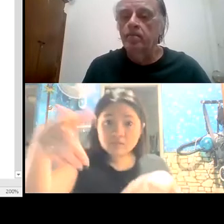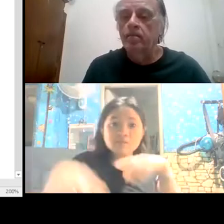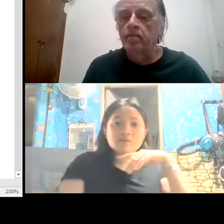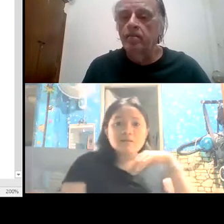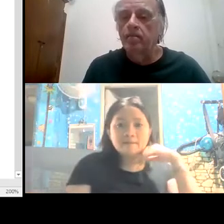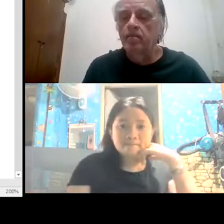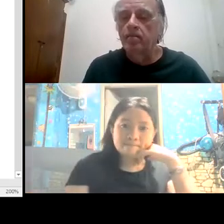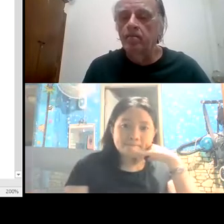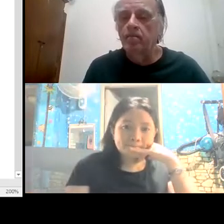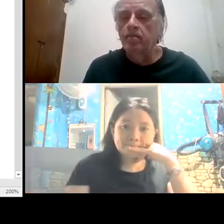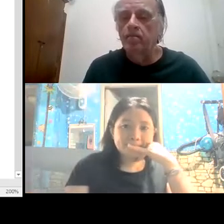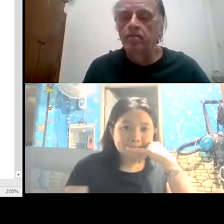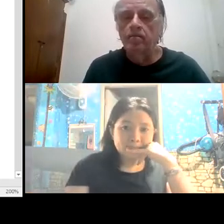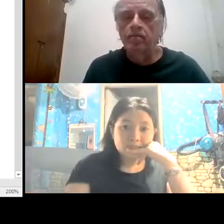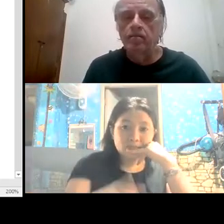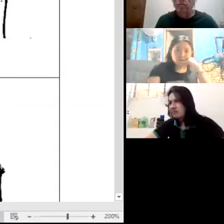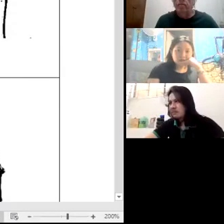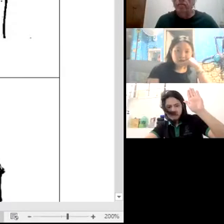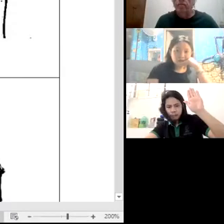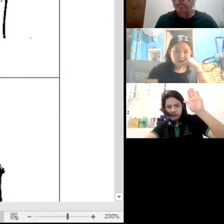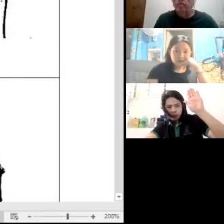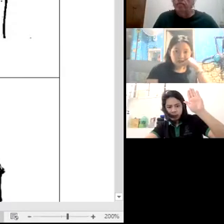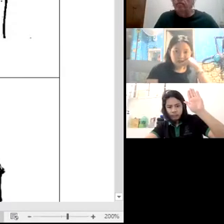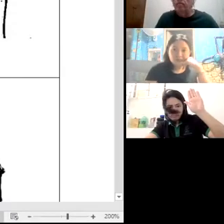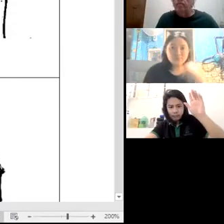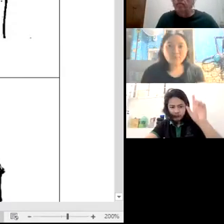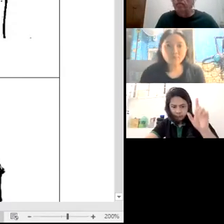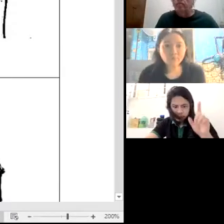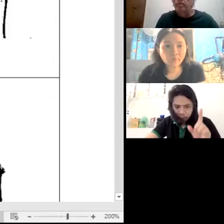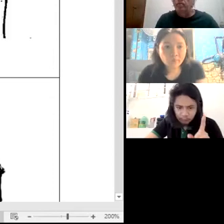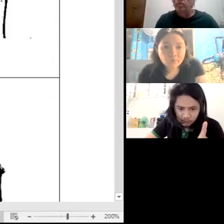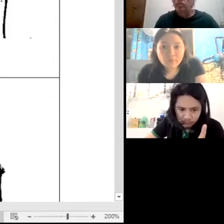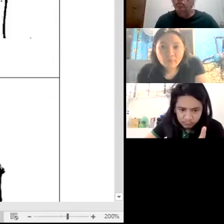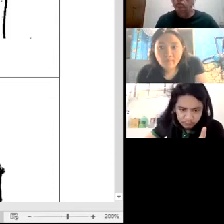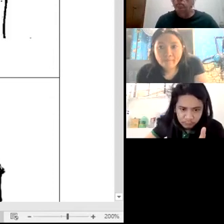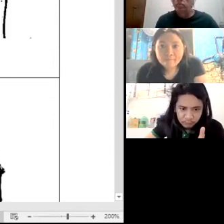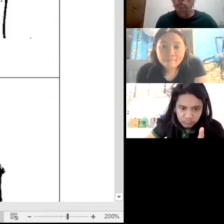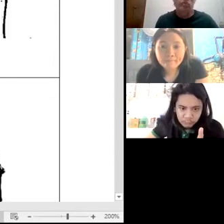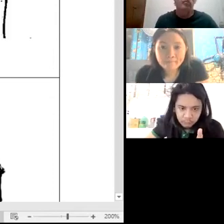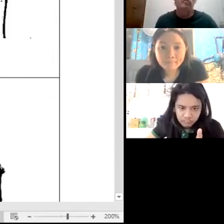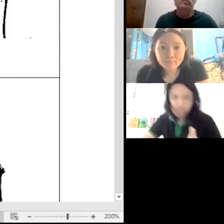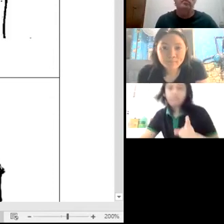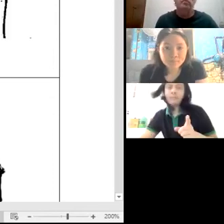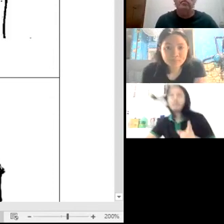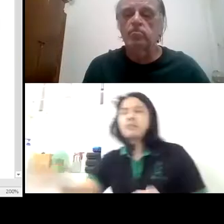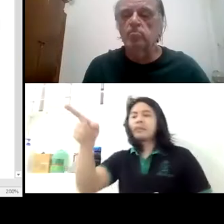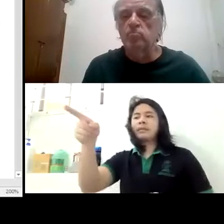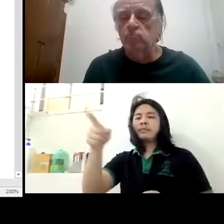So the arrow then, this is Shaq. One moment.